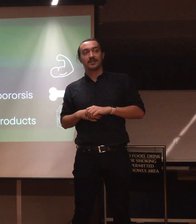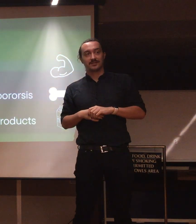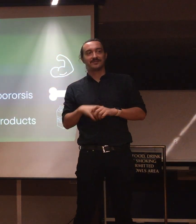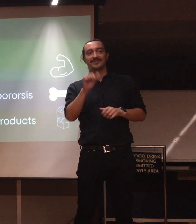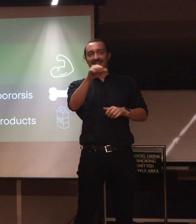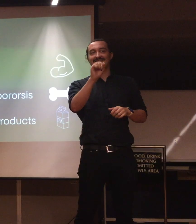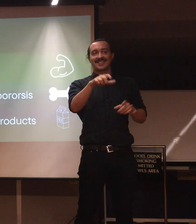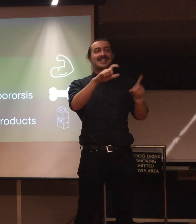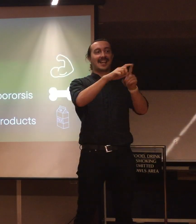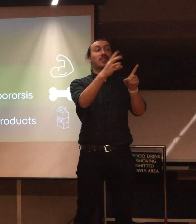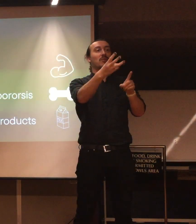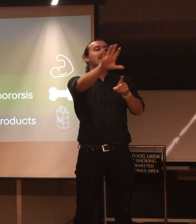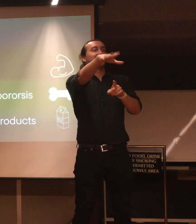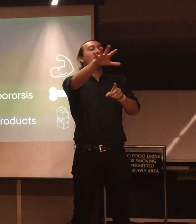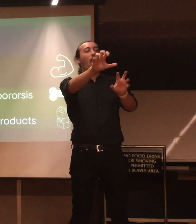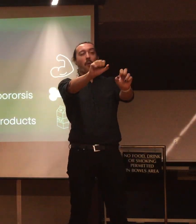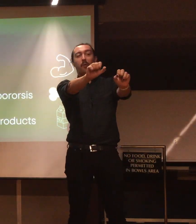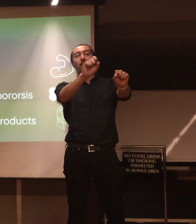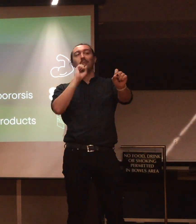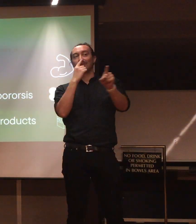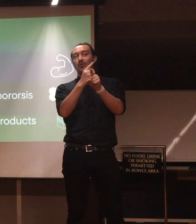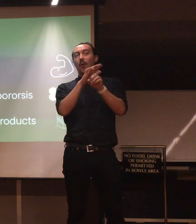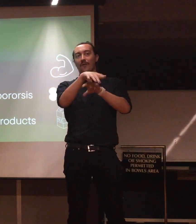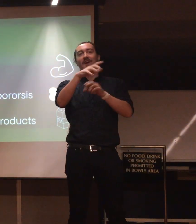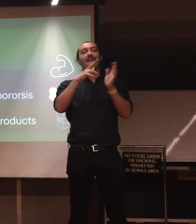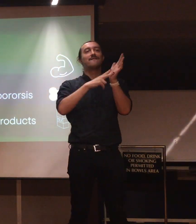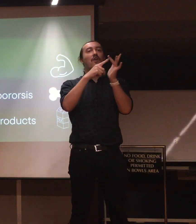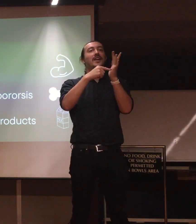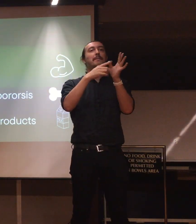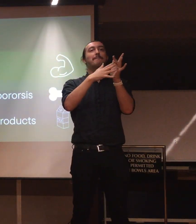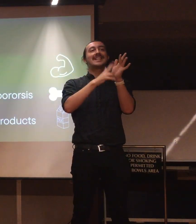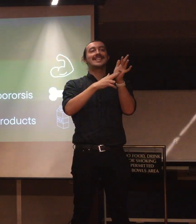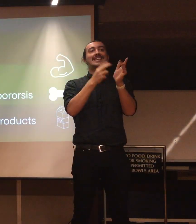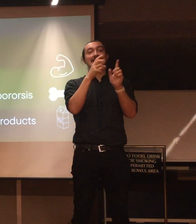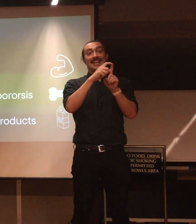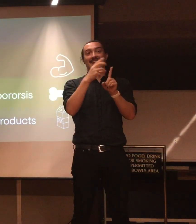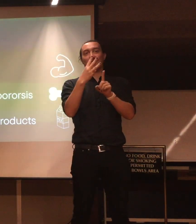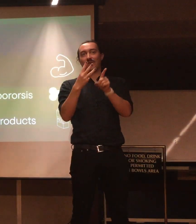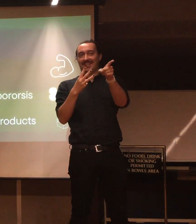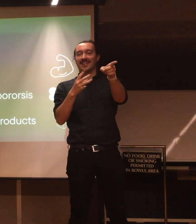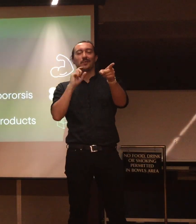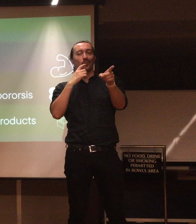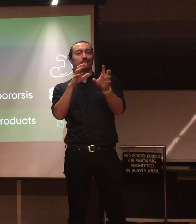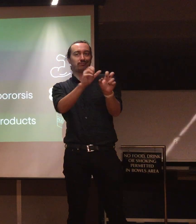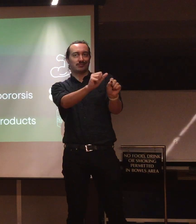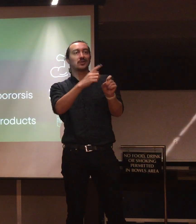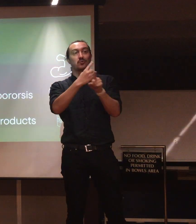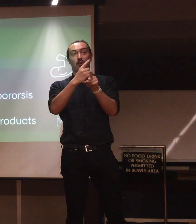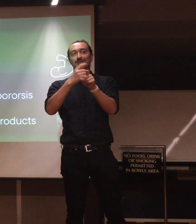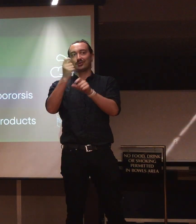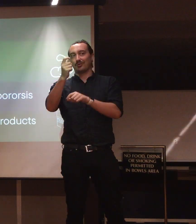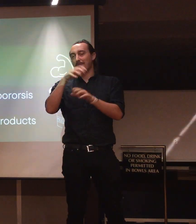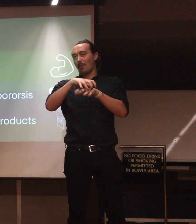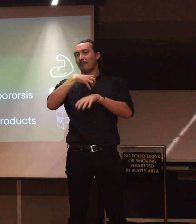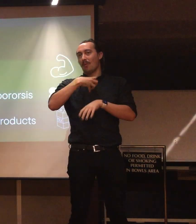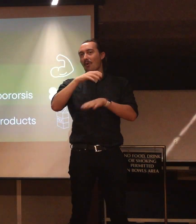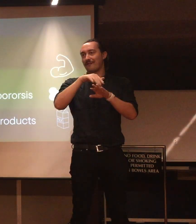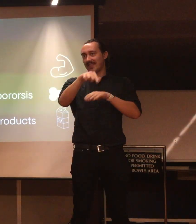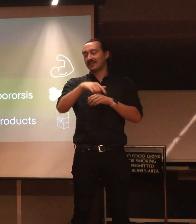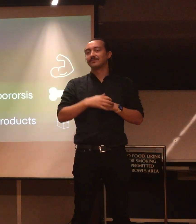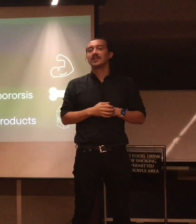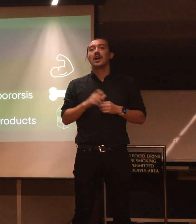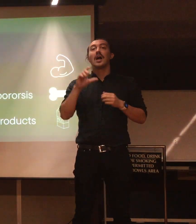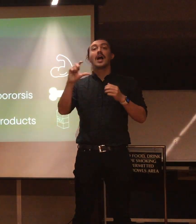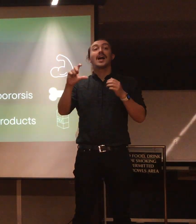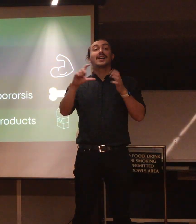Vitamin D3, I will get to that in a second, absolutely, yep. So with calcium, it's mostly found